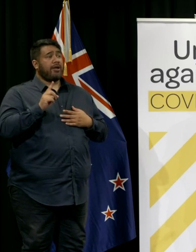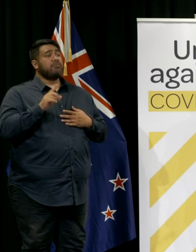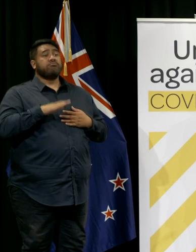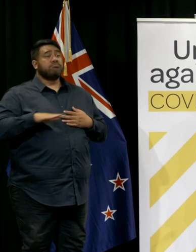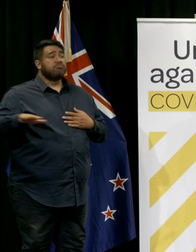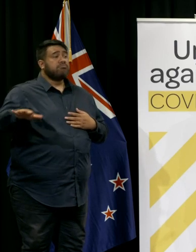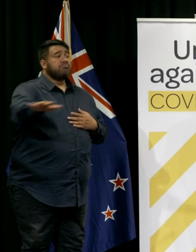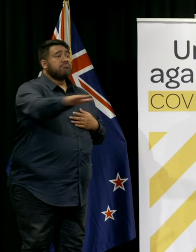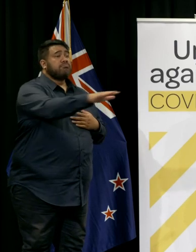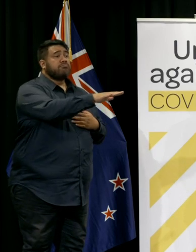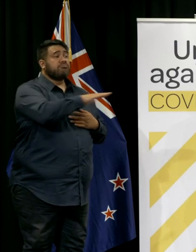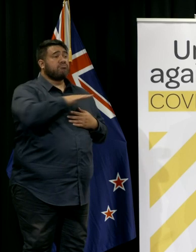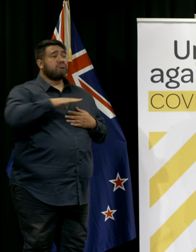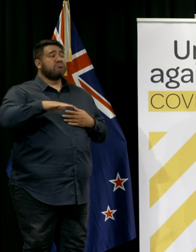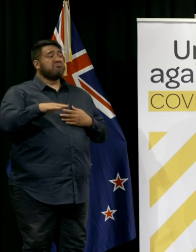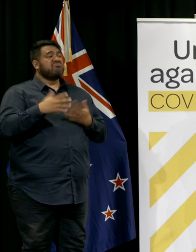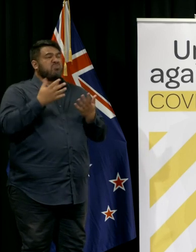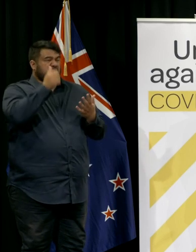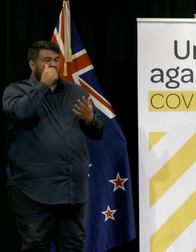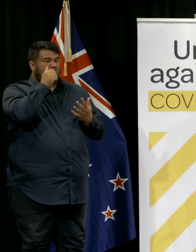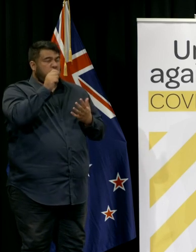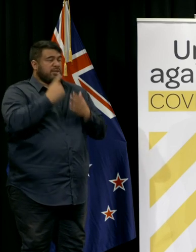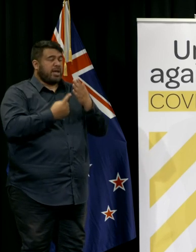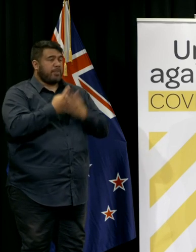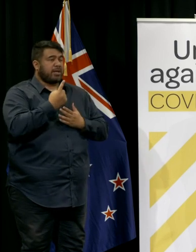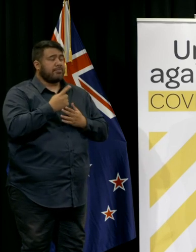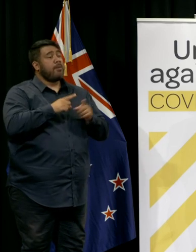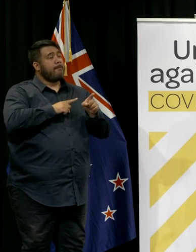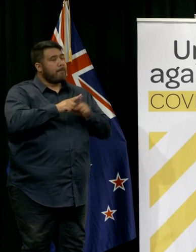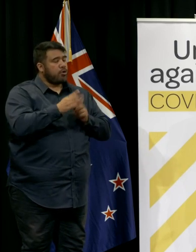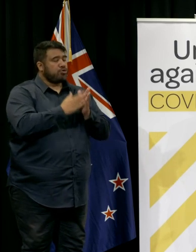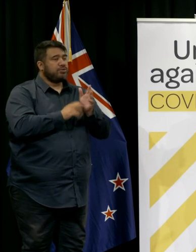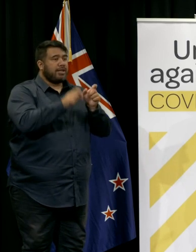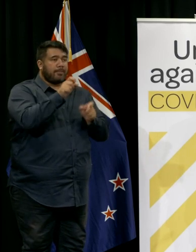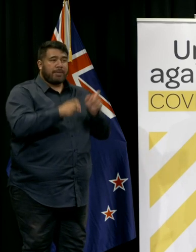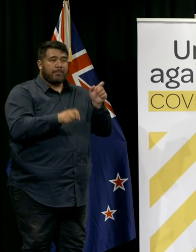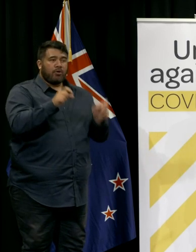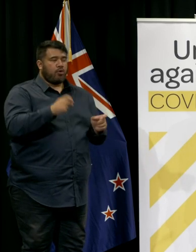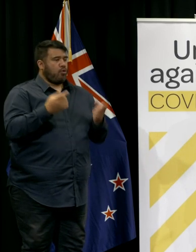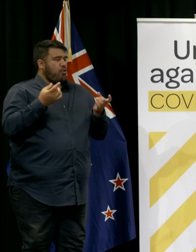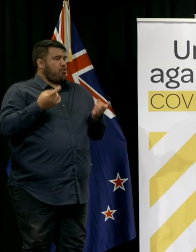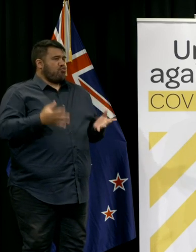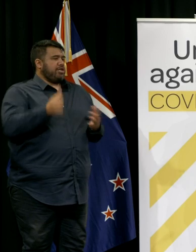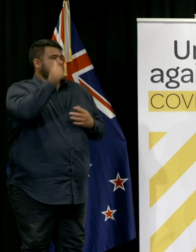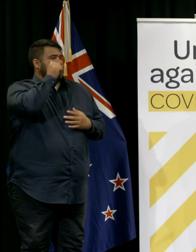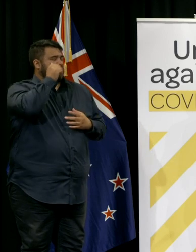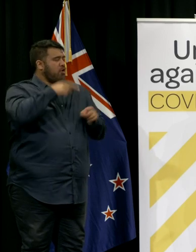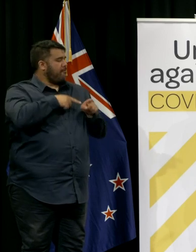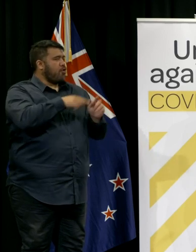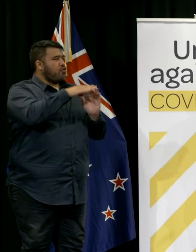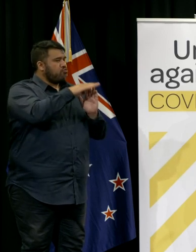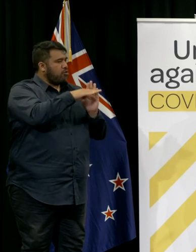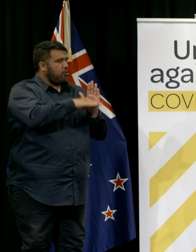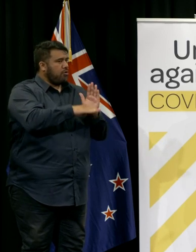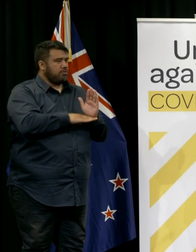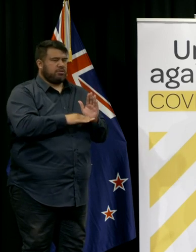You've already reported on it. The majority of New Zealanders are already ahead of that compliance. They're doing a